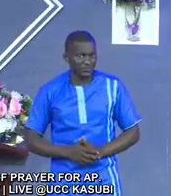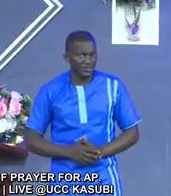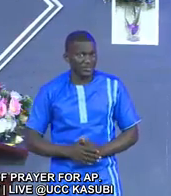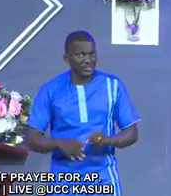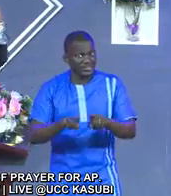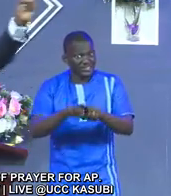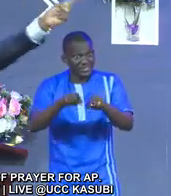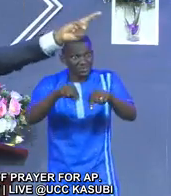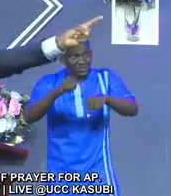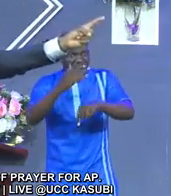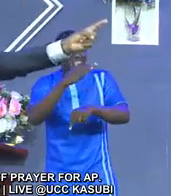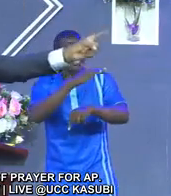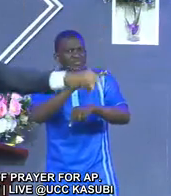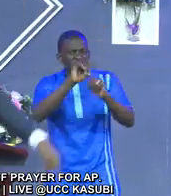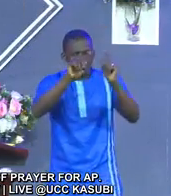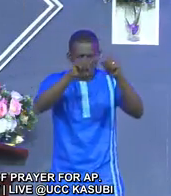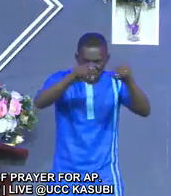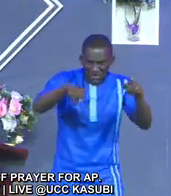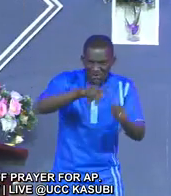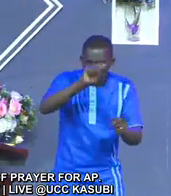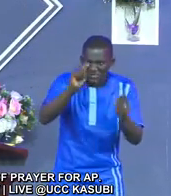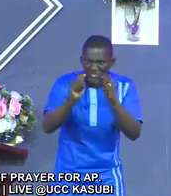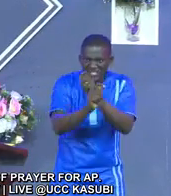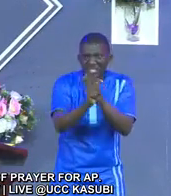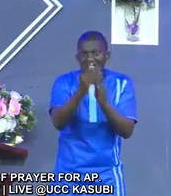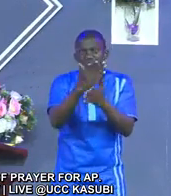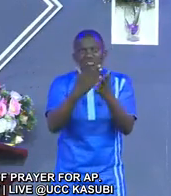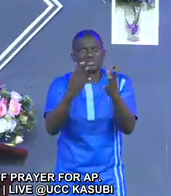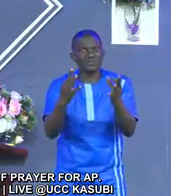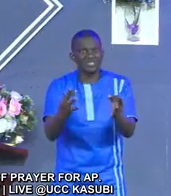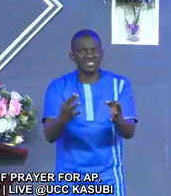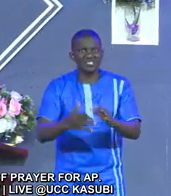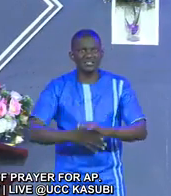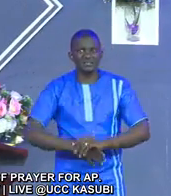n'olweggulo olwaleero waliwo bye tugenda okukyusa